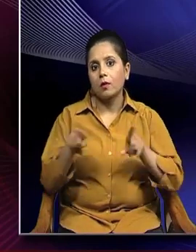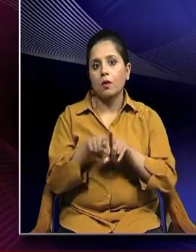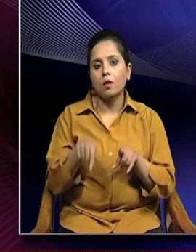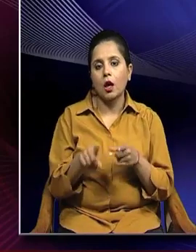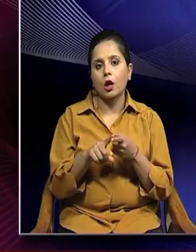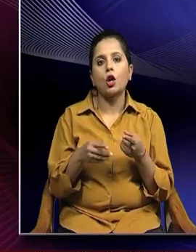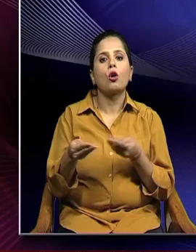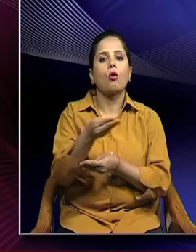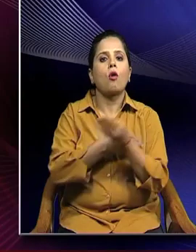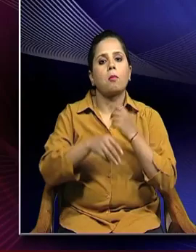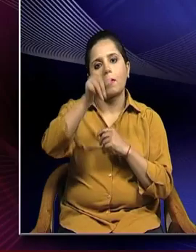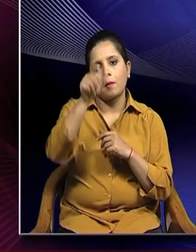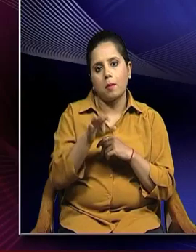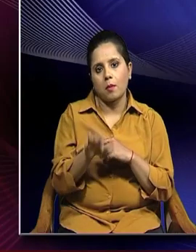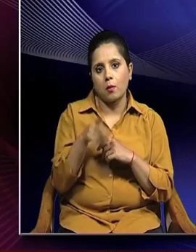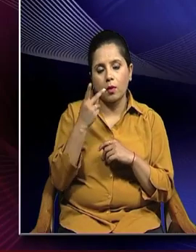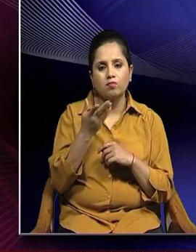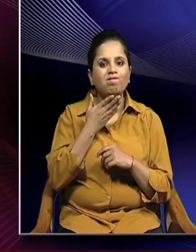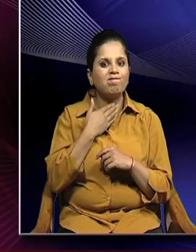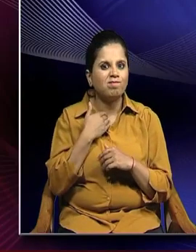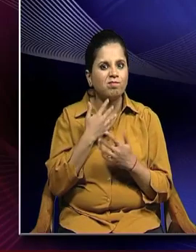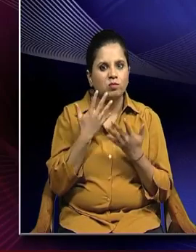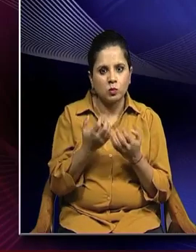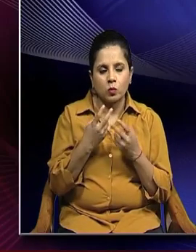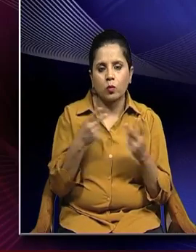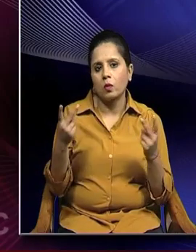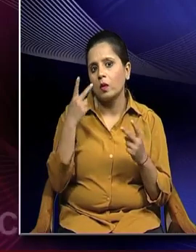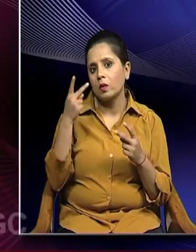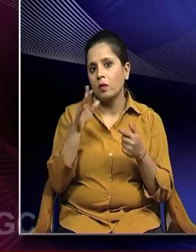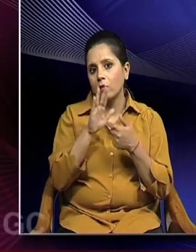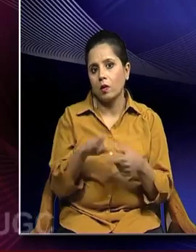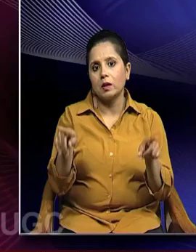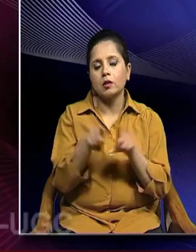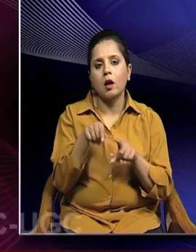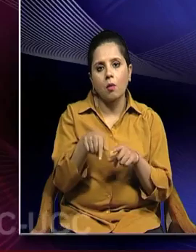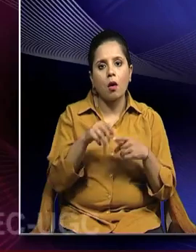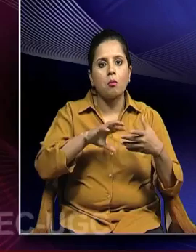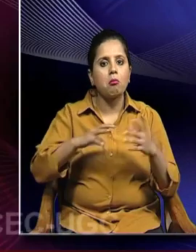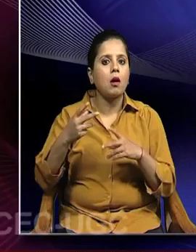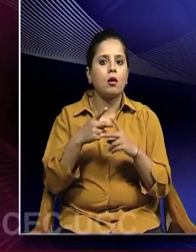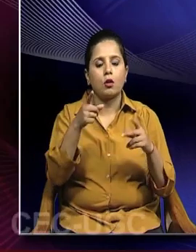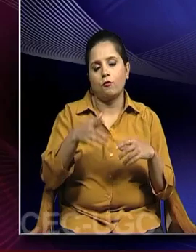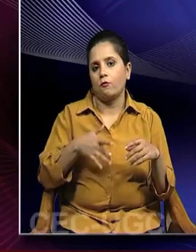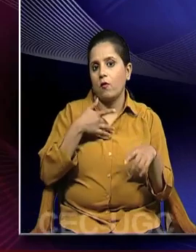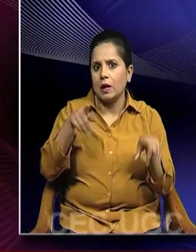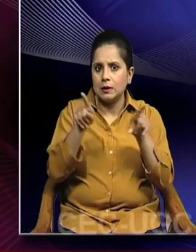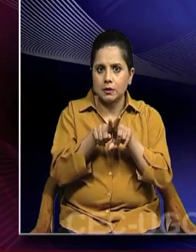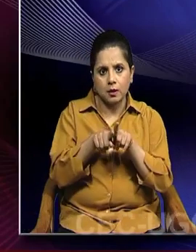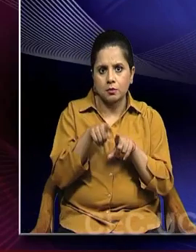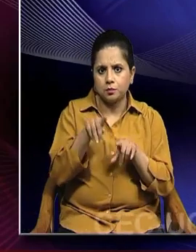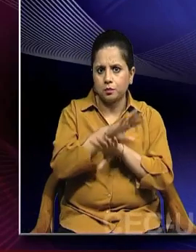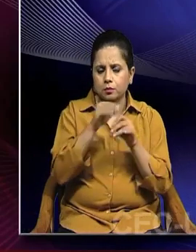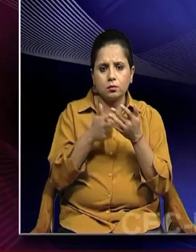man, driven by greed and is a mere factor of production. You feel that all